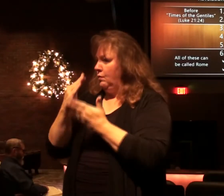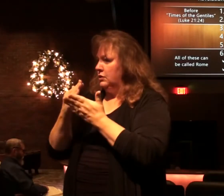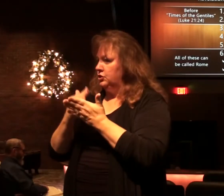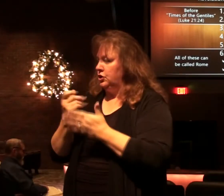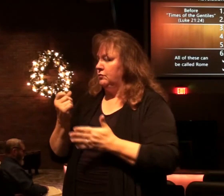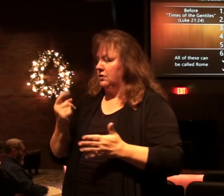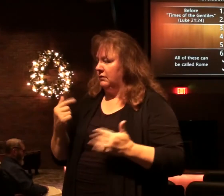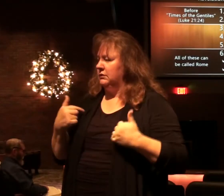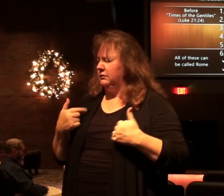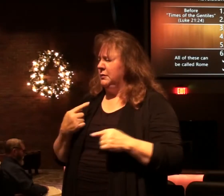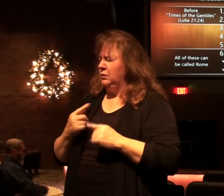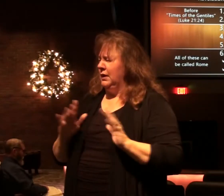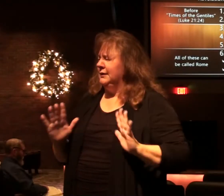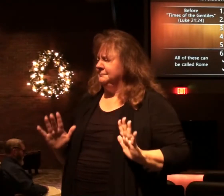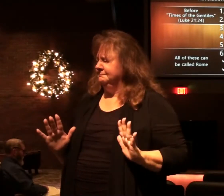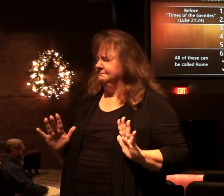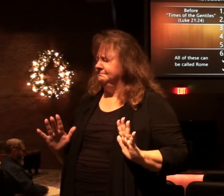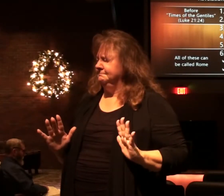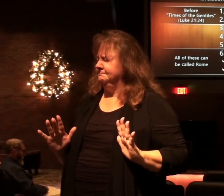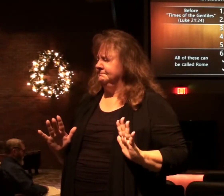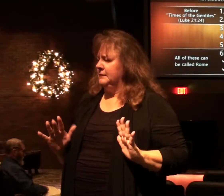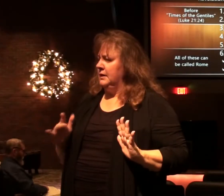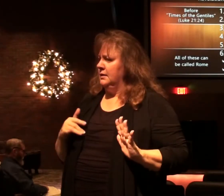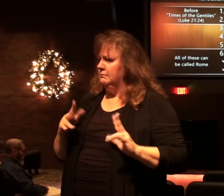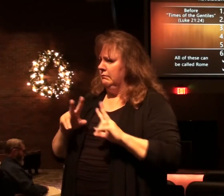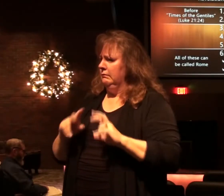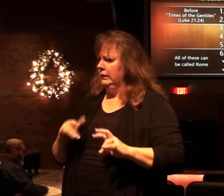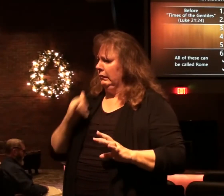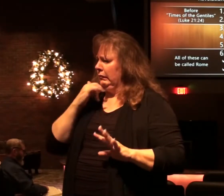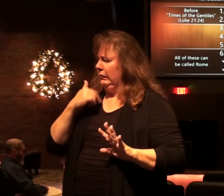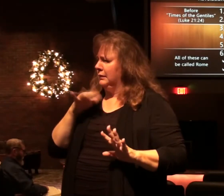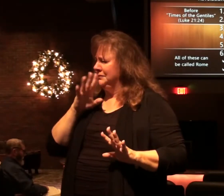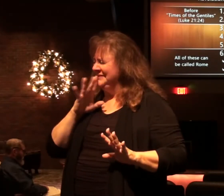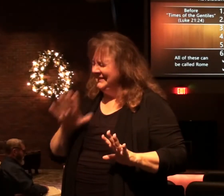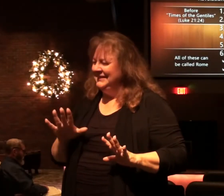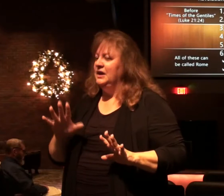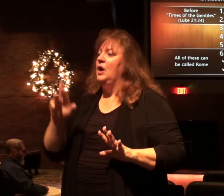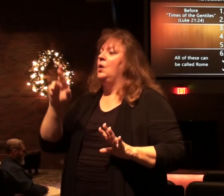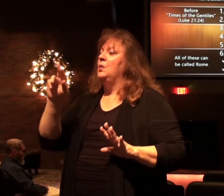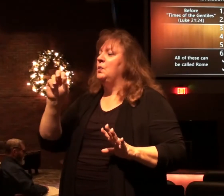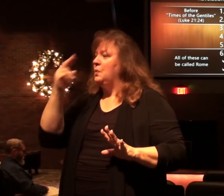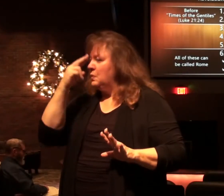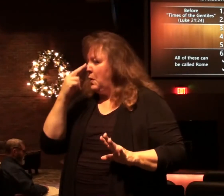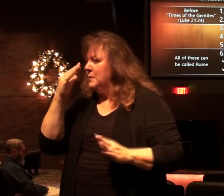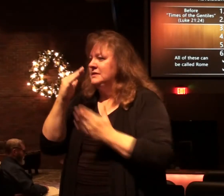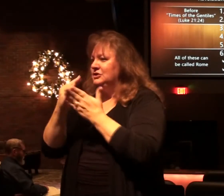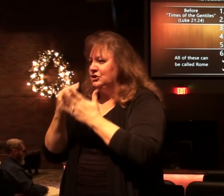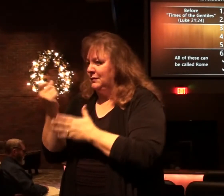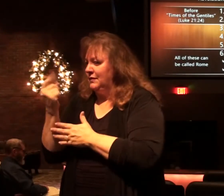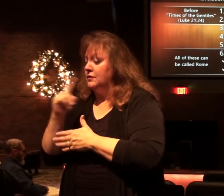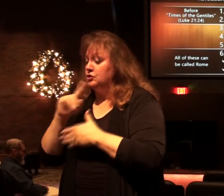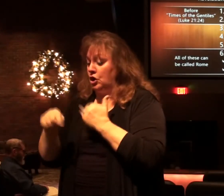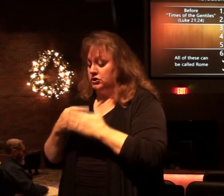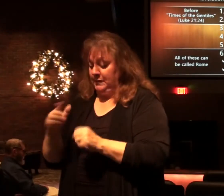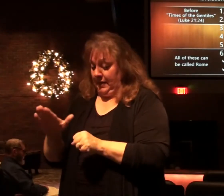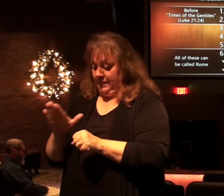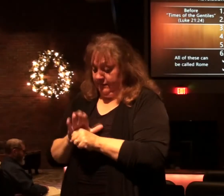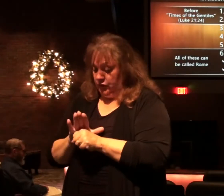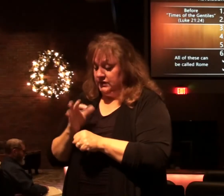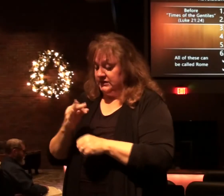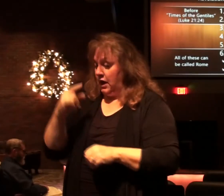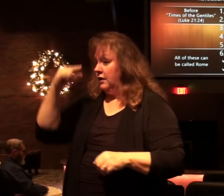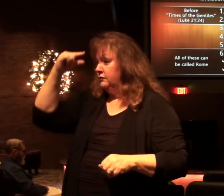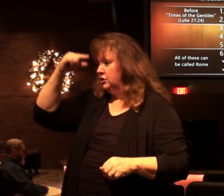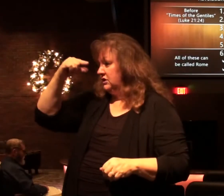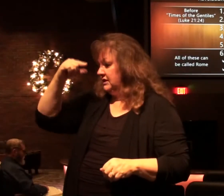Get this right. You have to sort out my mistakes. Romans 11 talks about the fullness of the